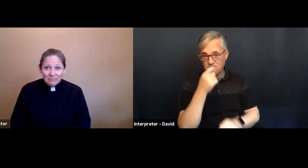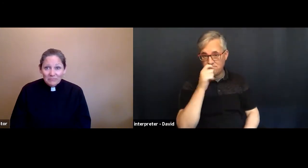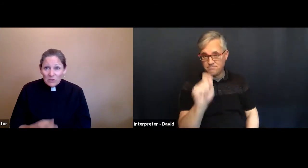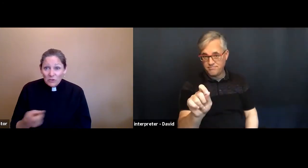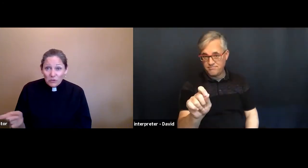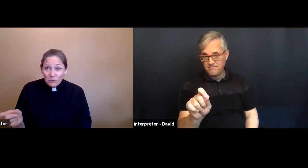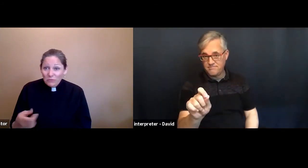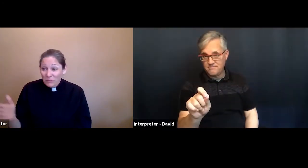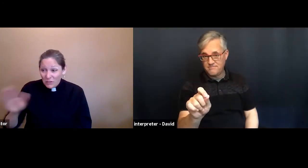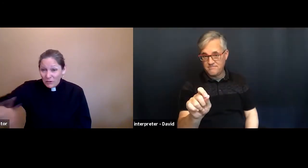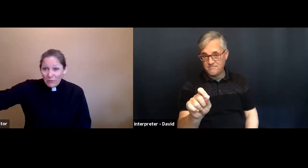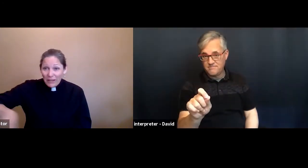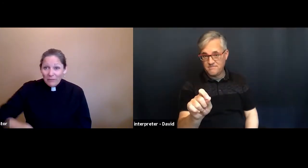you go away